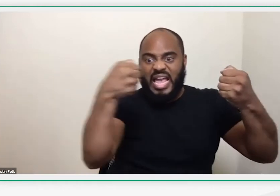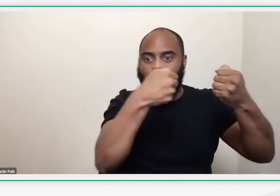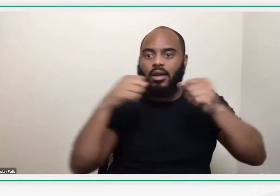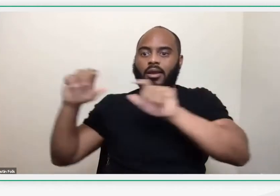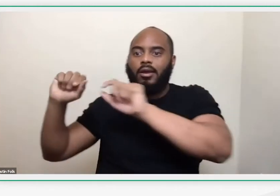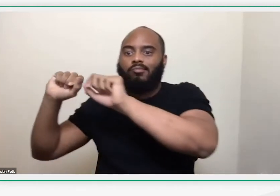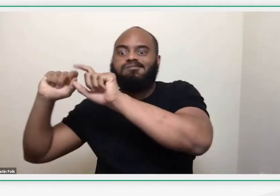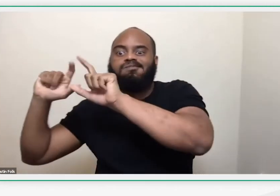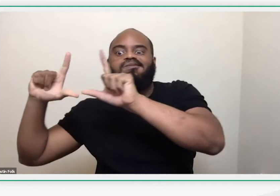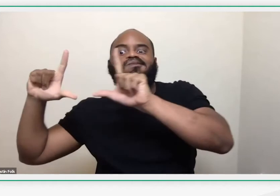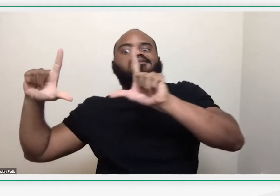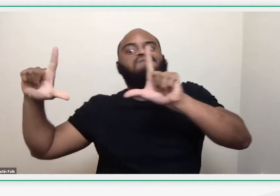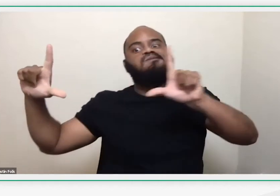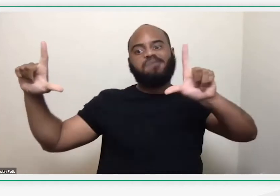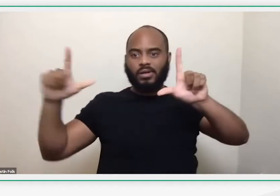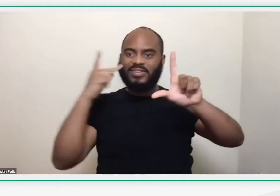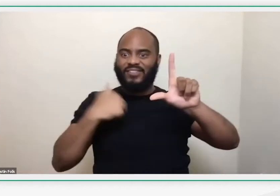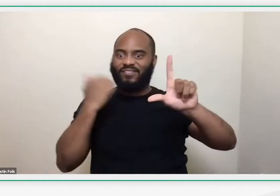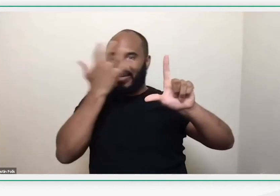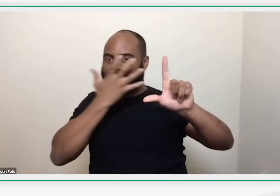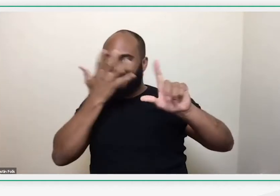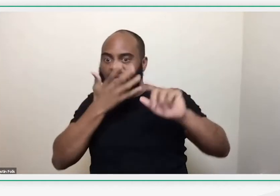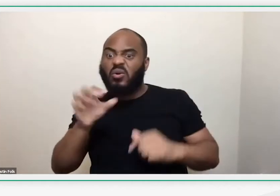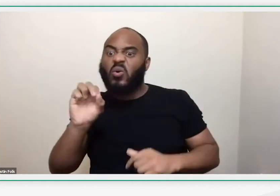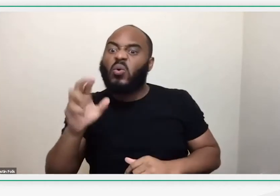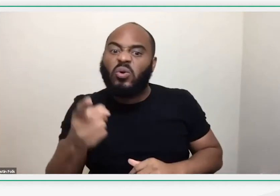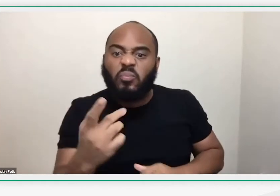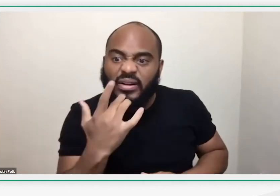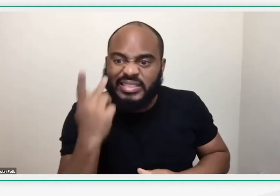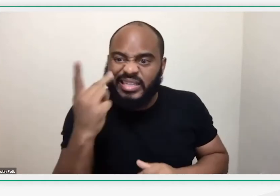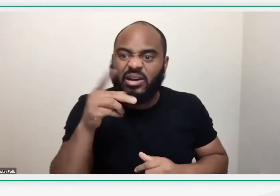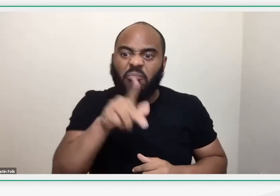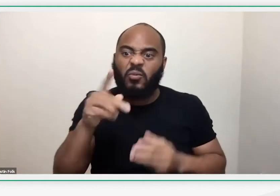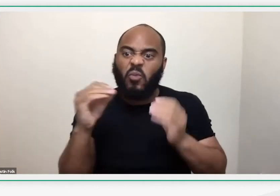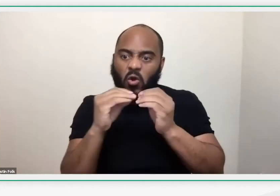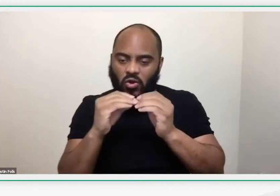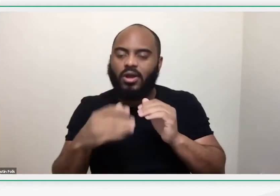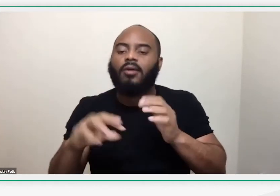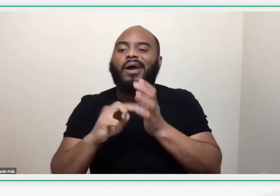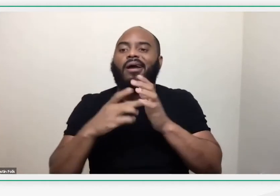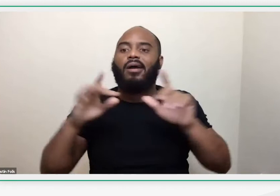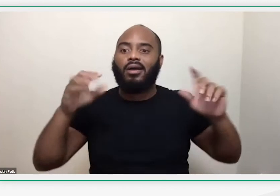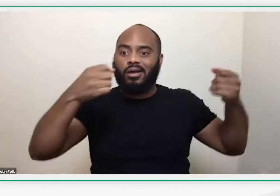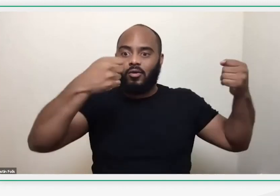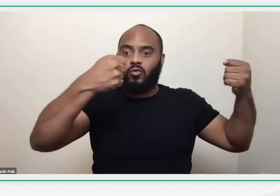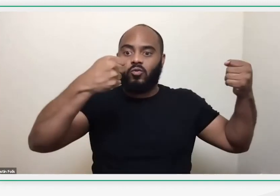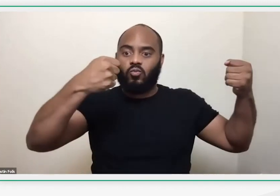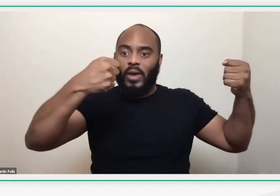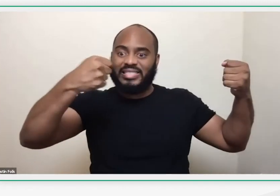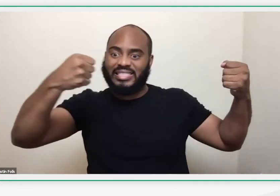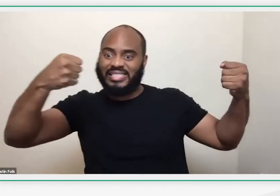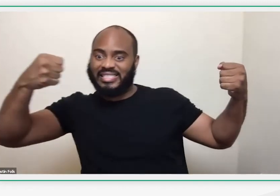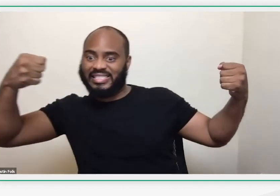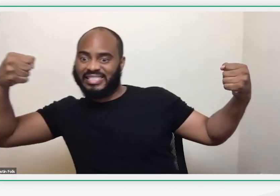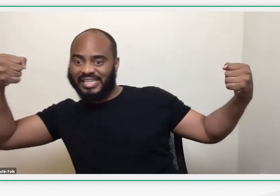So if you'd like to have a bigger presentation window or a smaller presentation window and have the bigger video screens or the smaller video